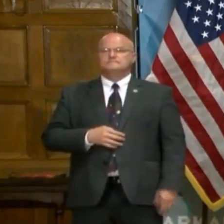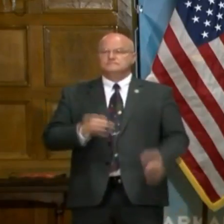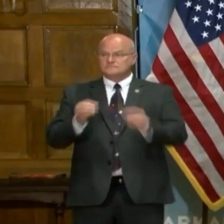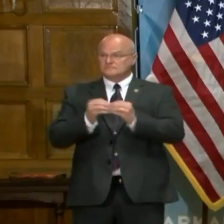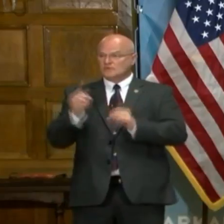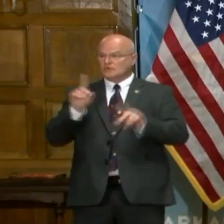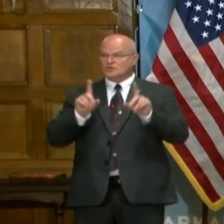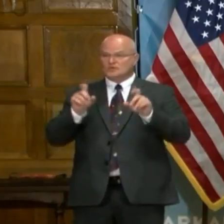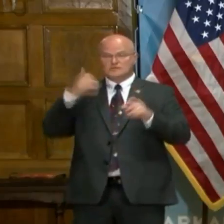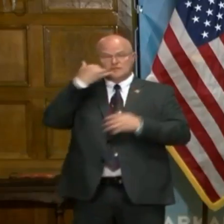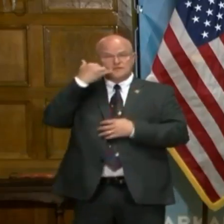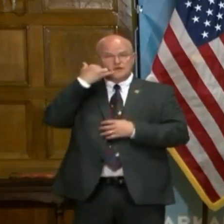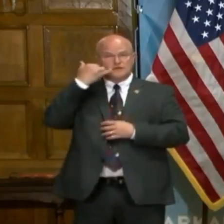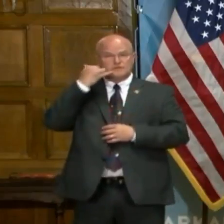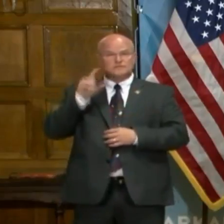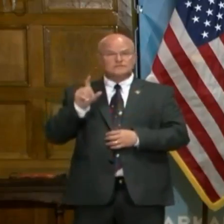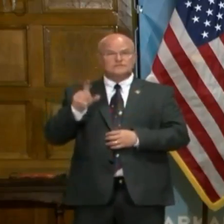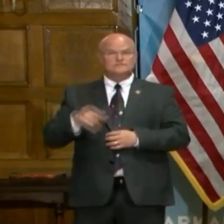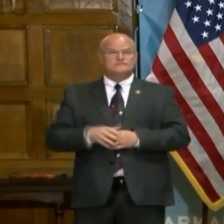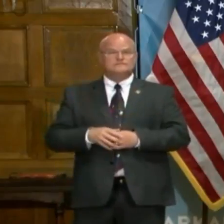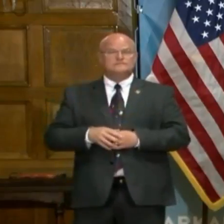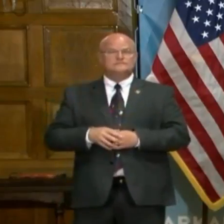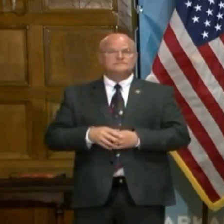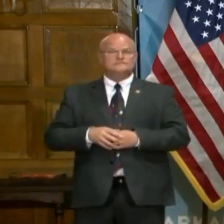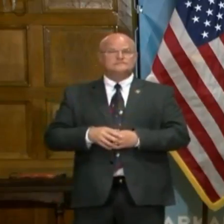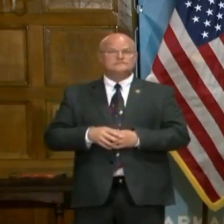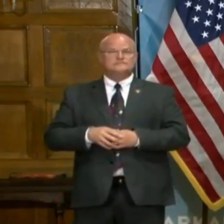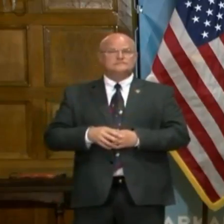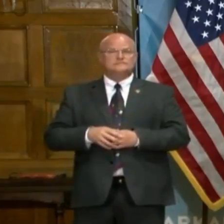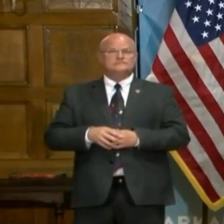Is there another question remotely?